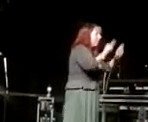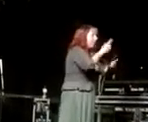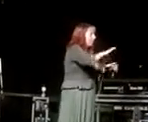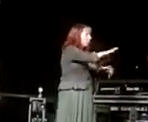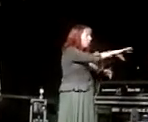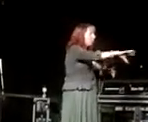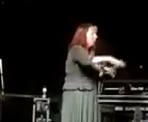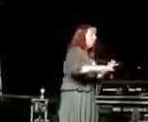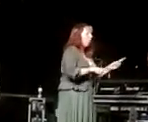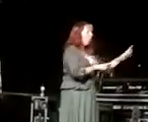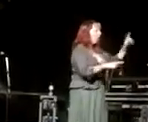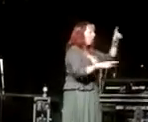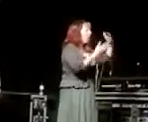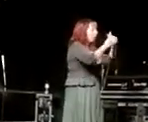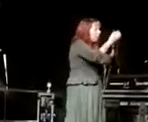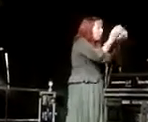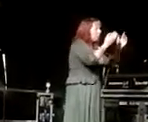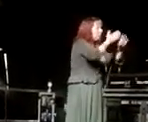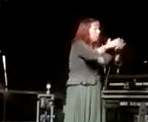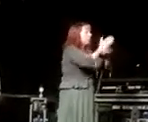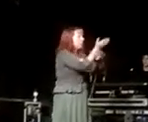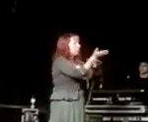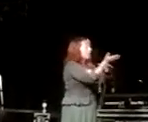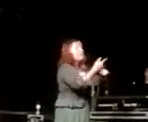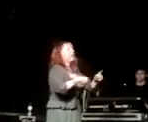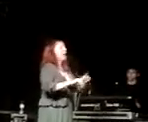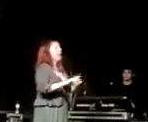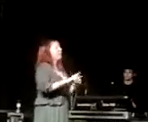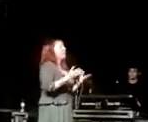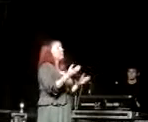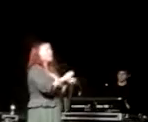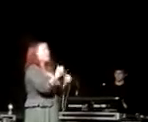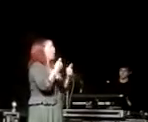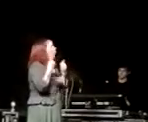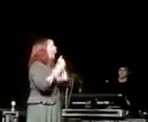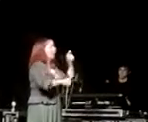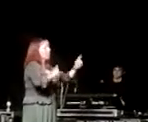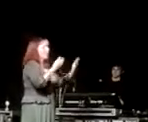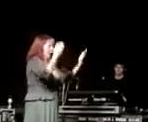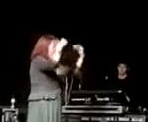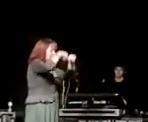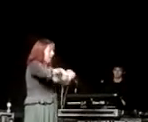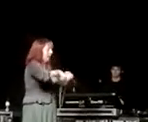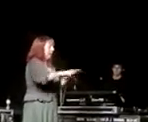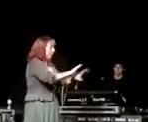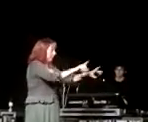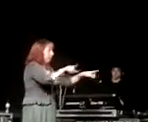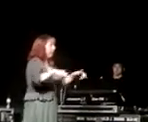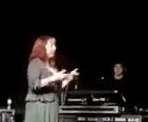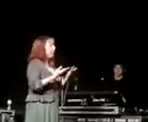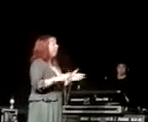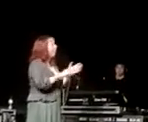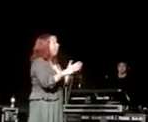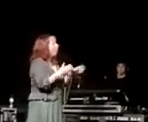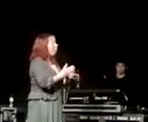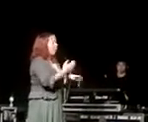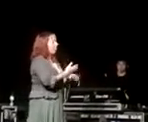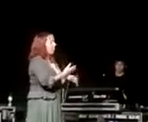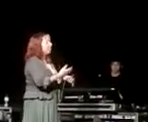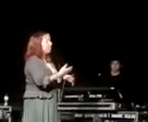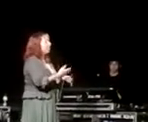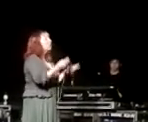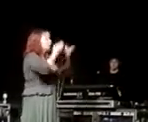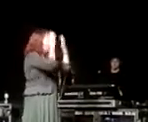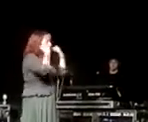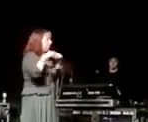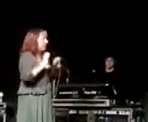country, across their regions, and have done really well to get here. And it's been hard work. The